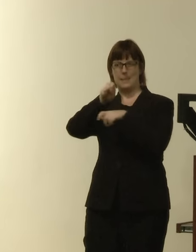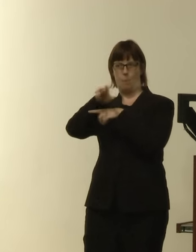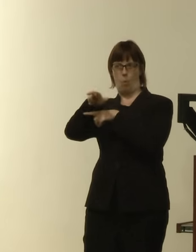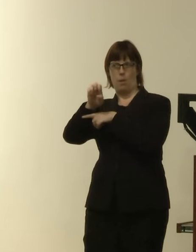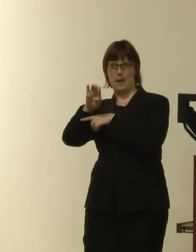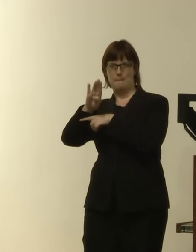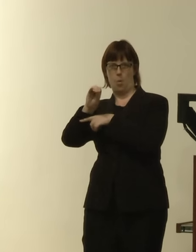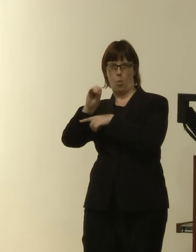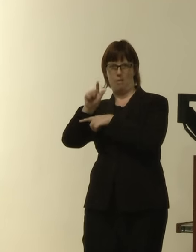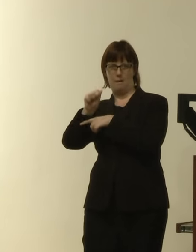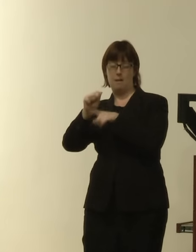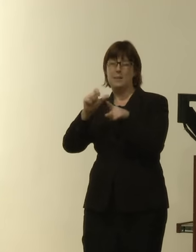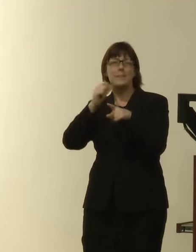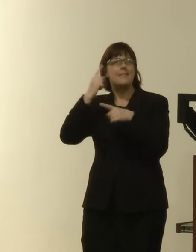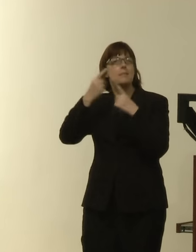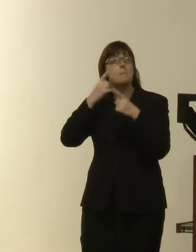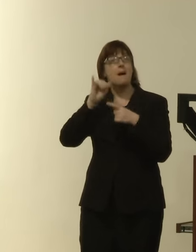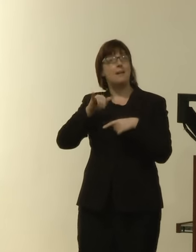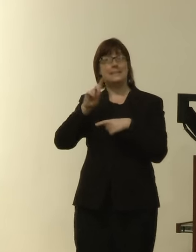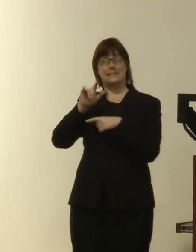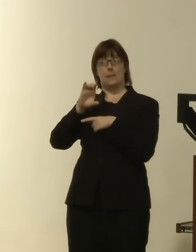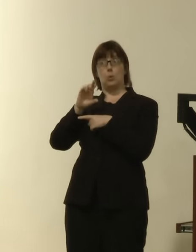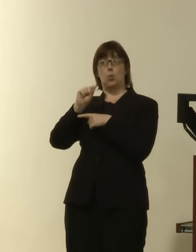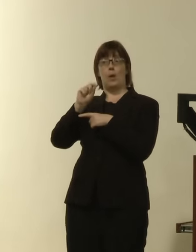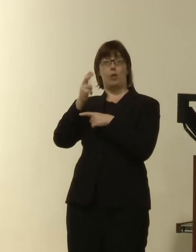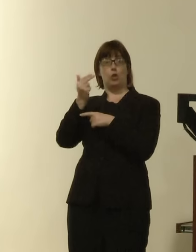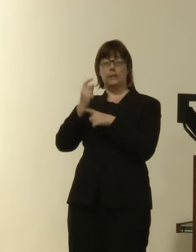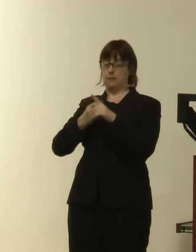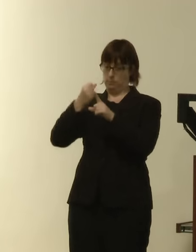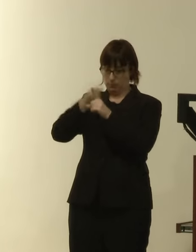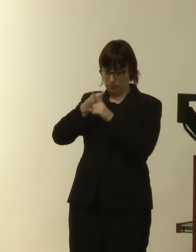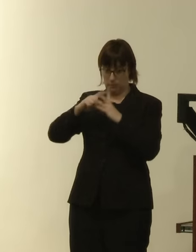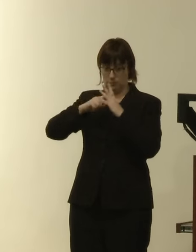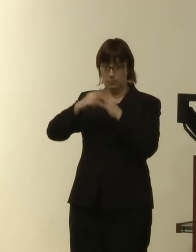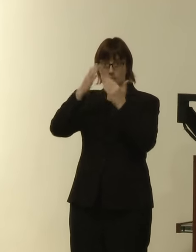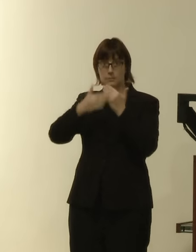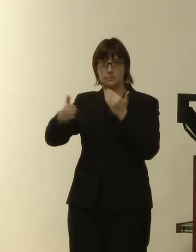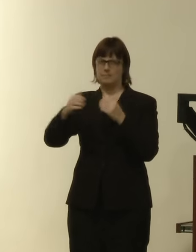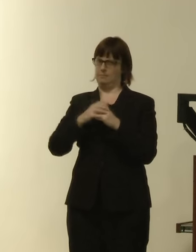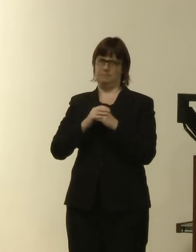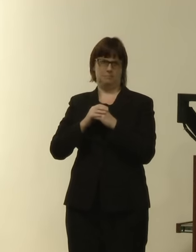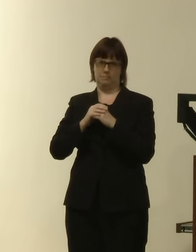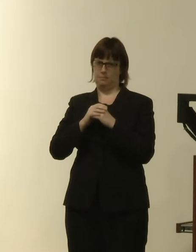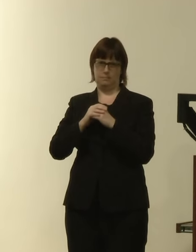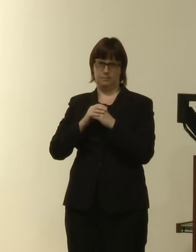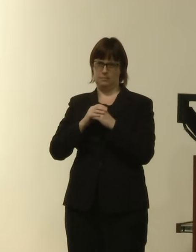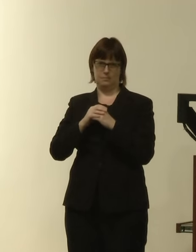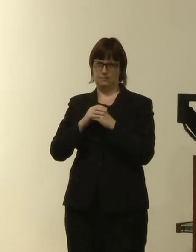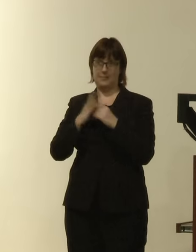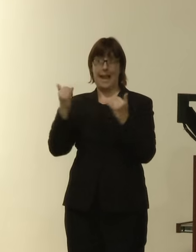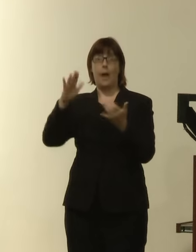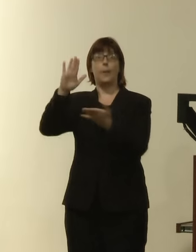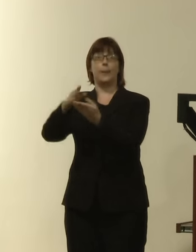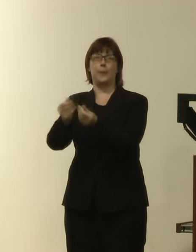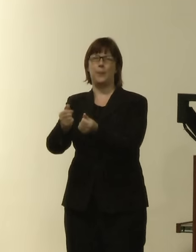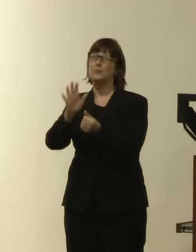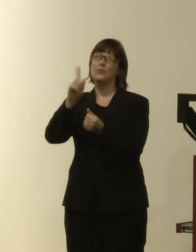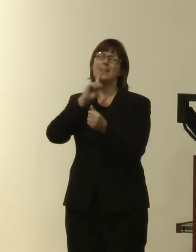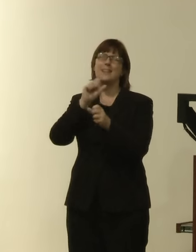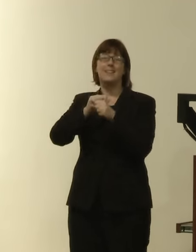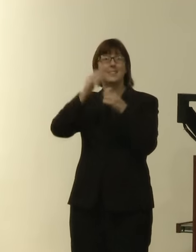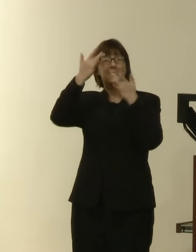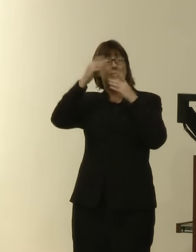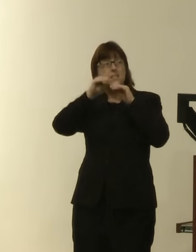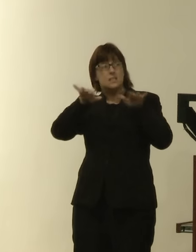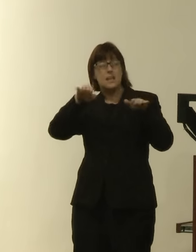as something that began in December of 2013, and you know, is in its final throes. Epidemics are never like that. So that's